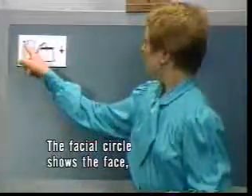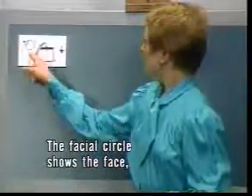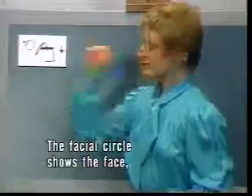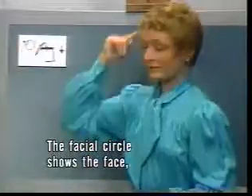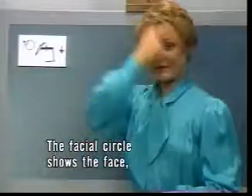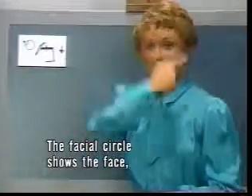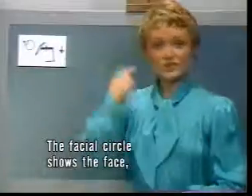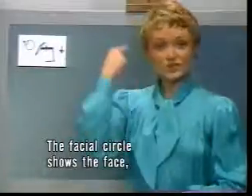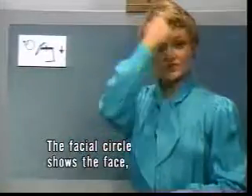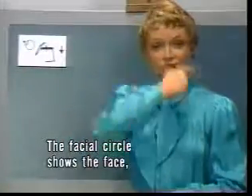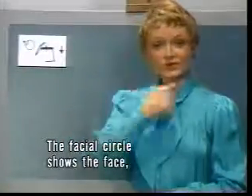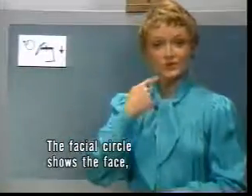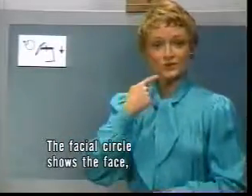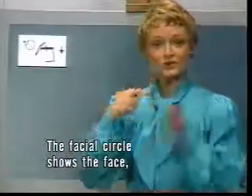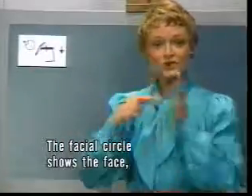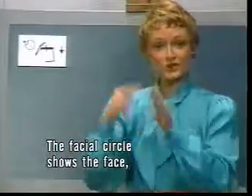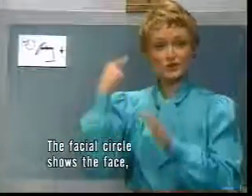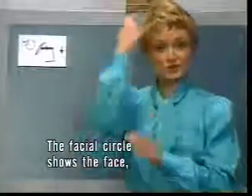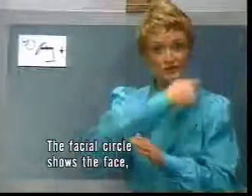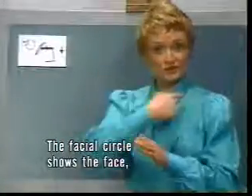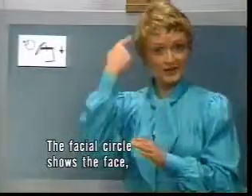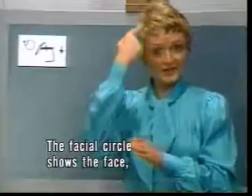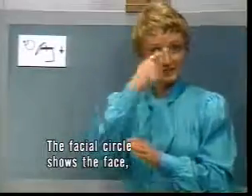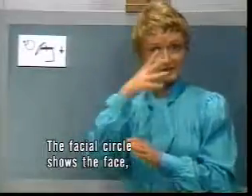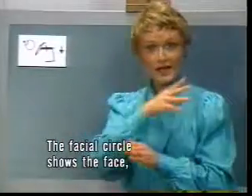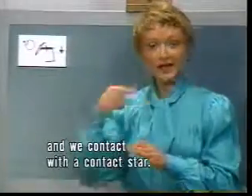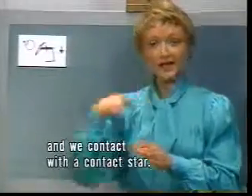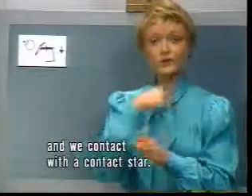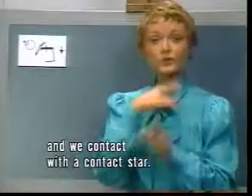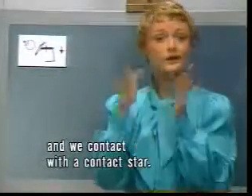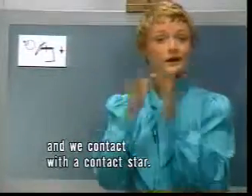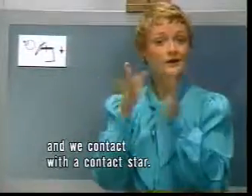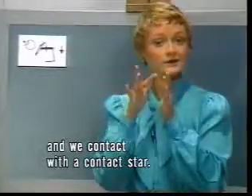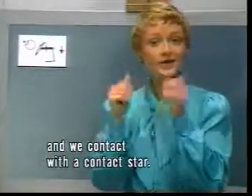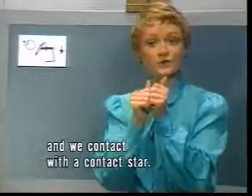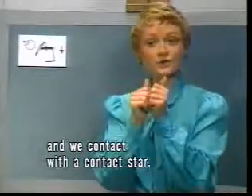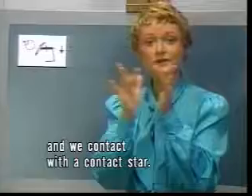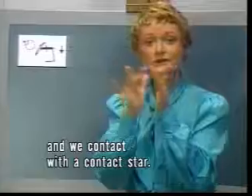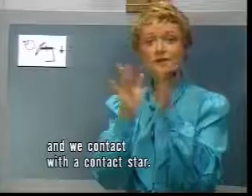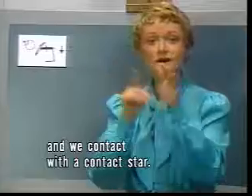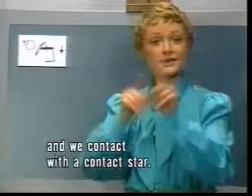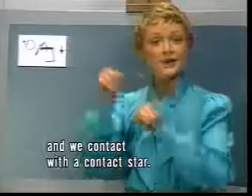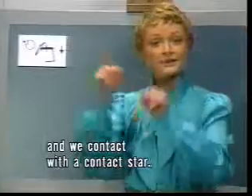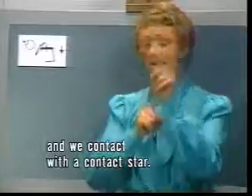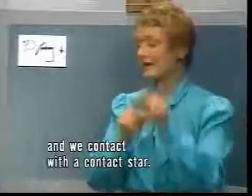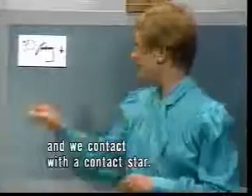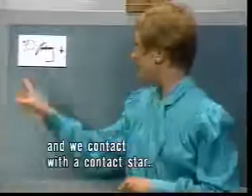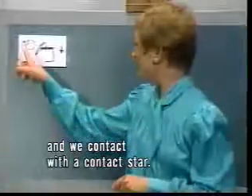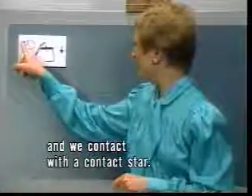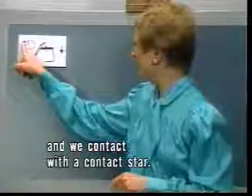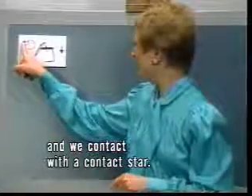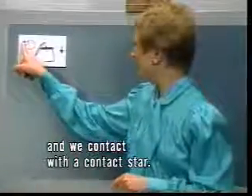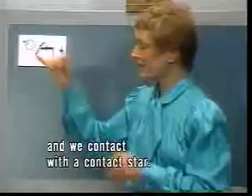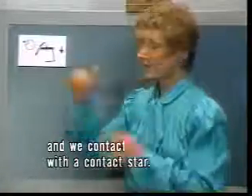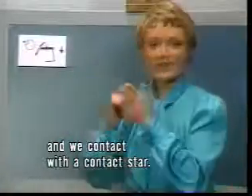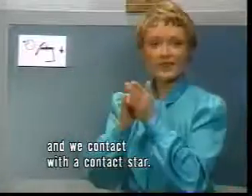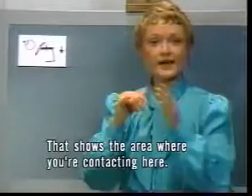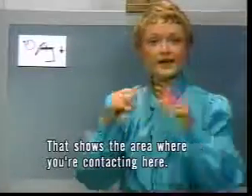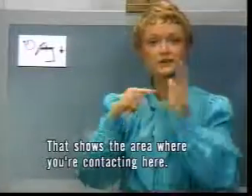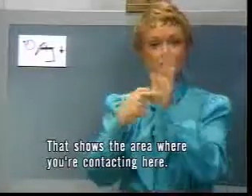The facial circle shows the face, and we contact with a contact star. That